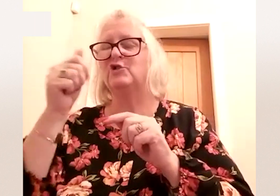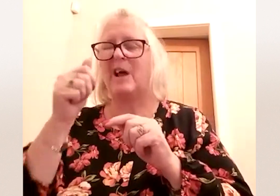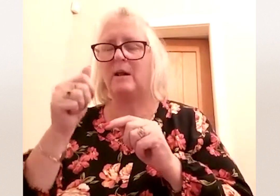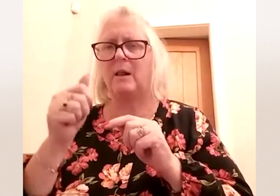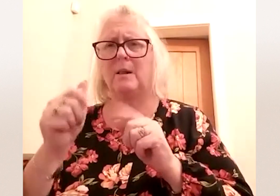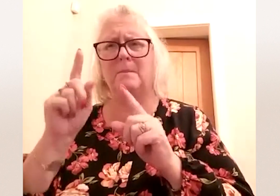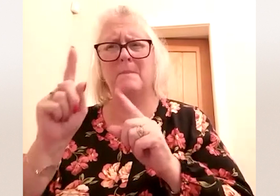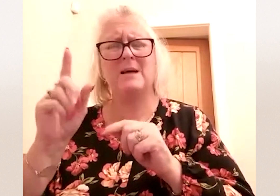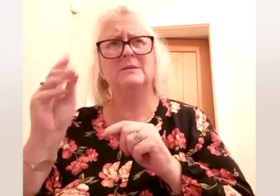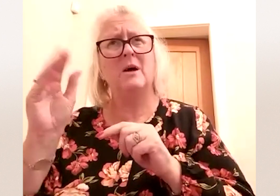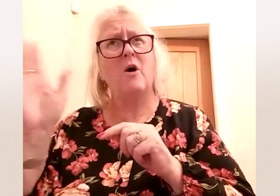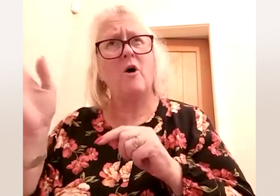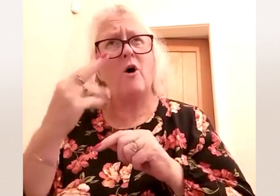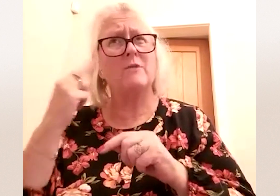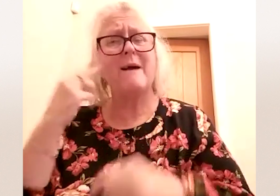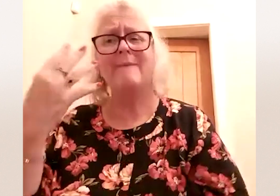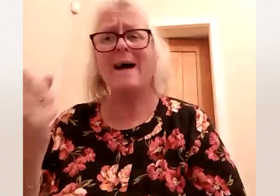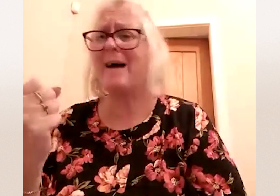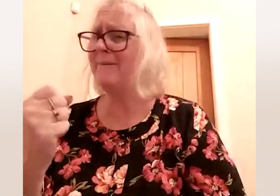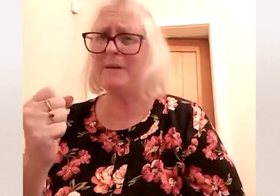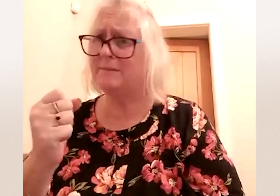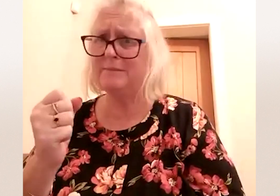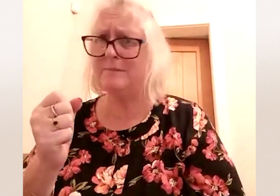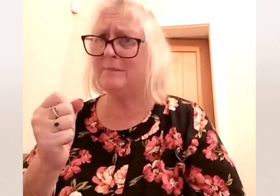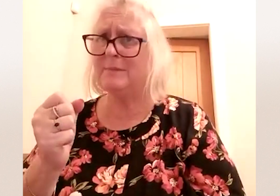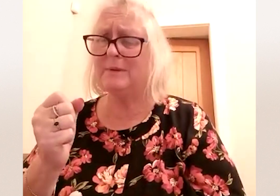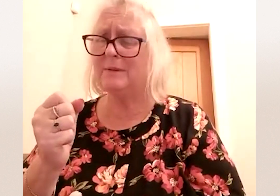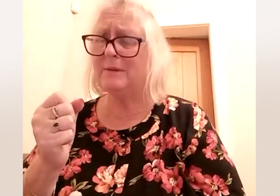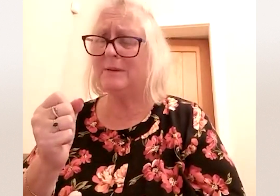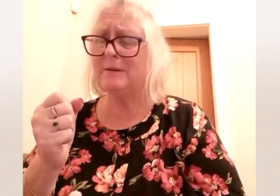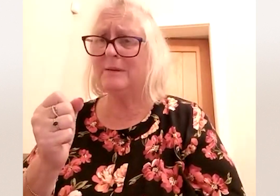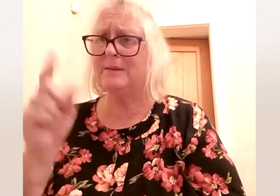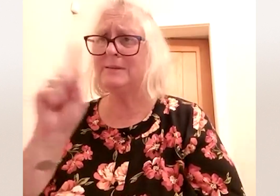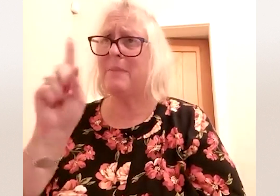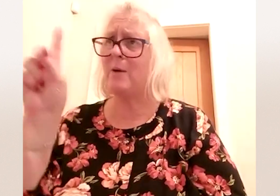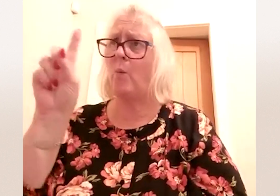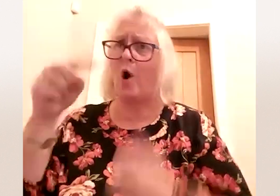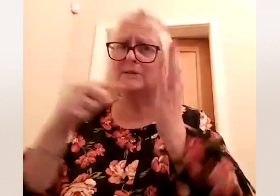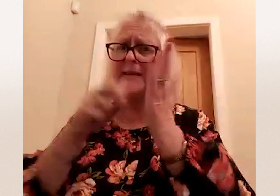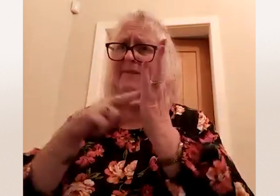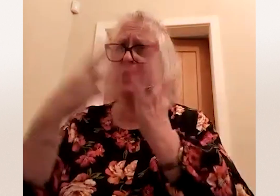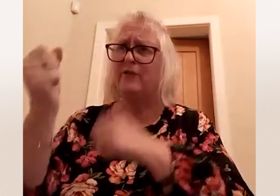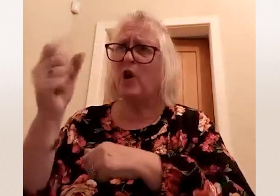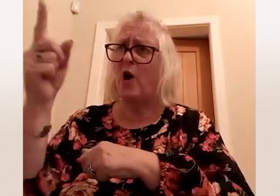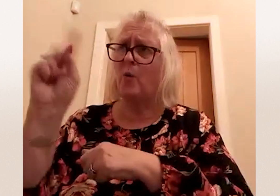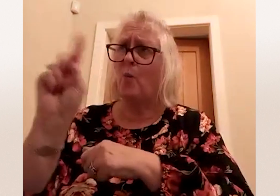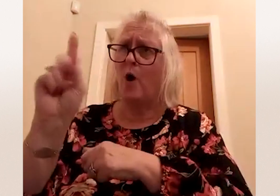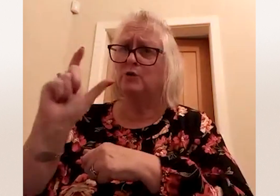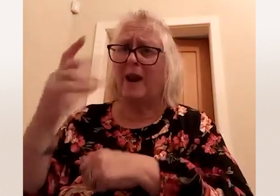to a different channel, but not all the deaf people had access to that channel. And it depended on what TV you